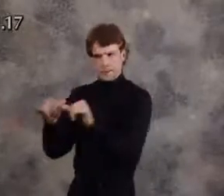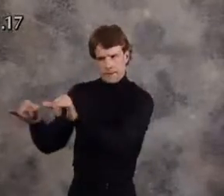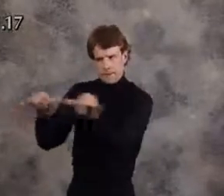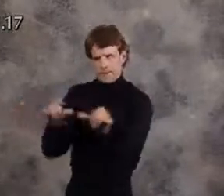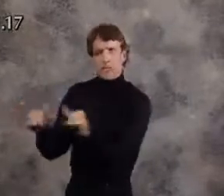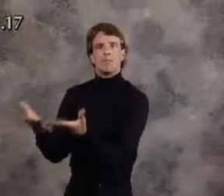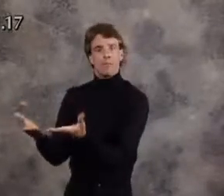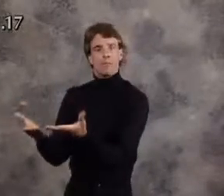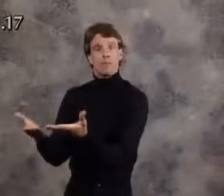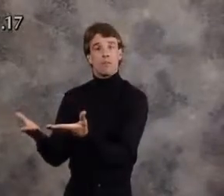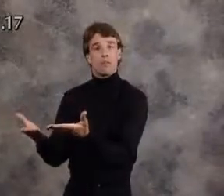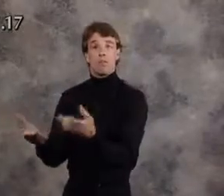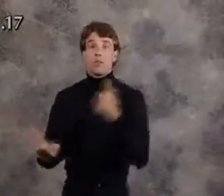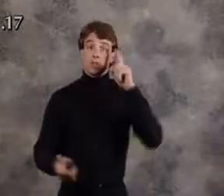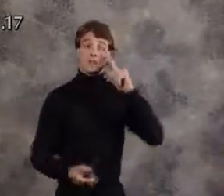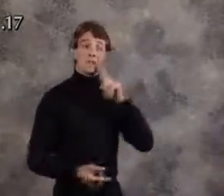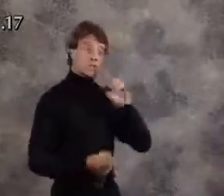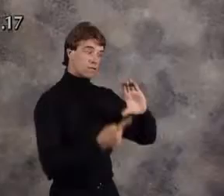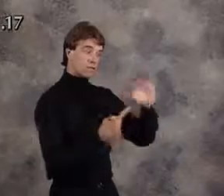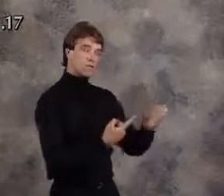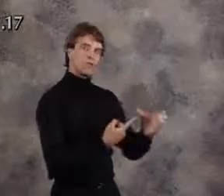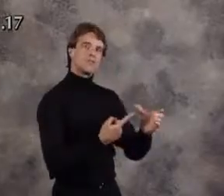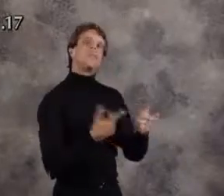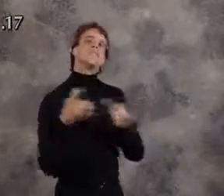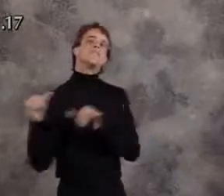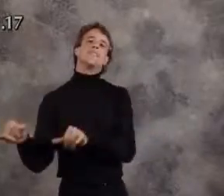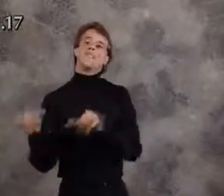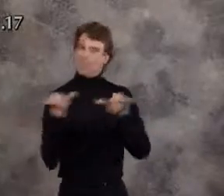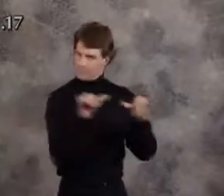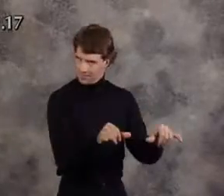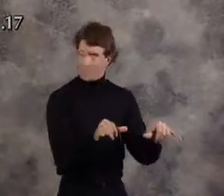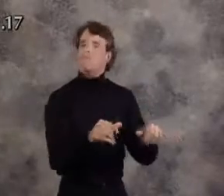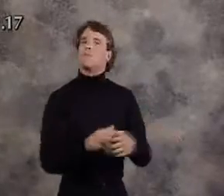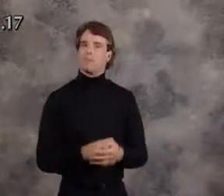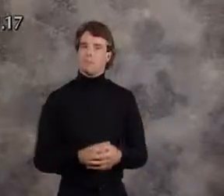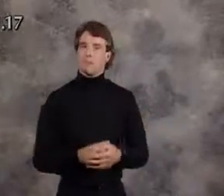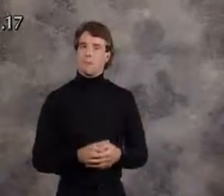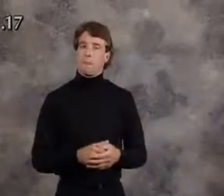and values, so does the deaf culture.